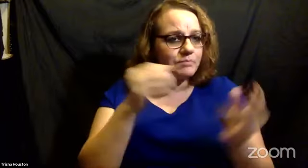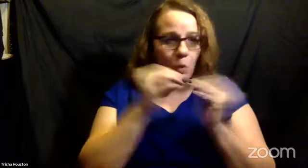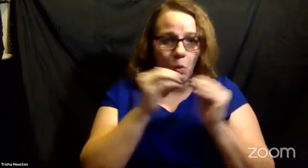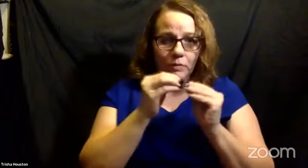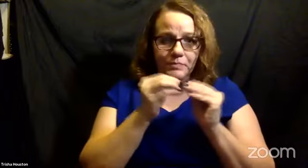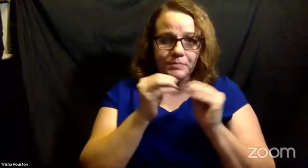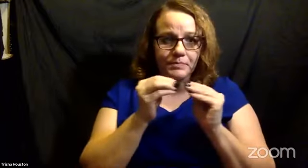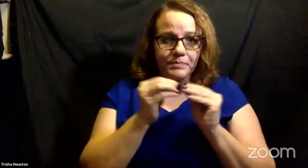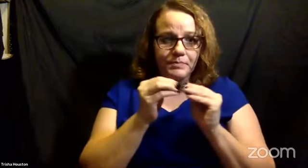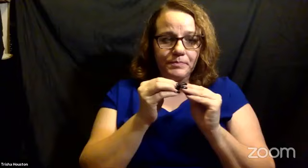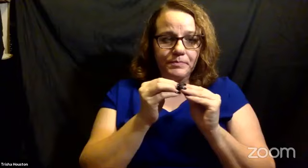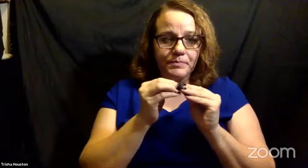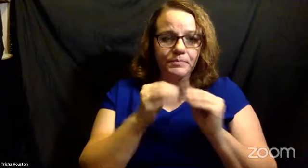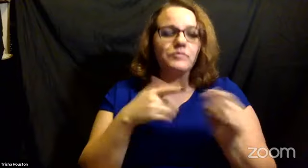board.